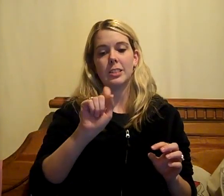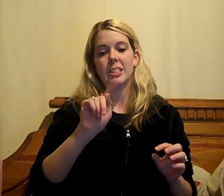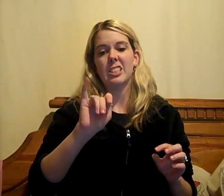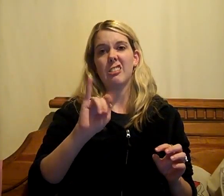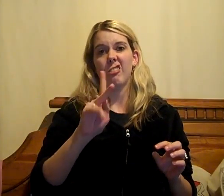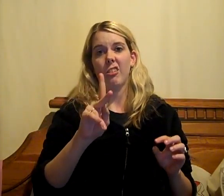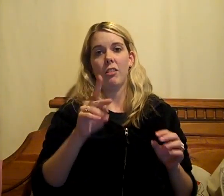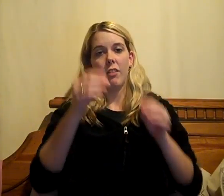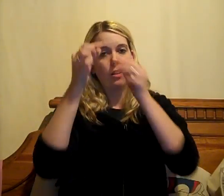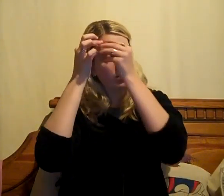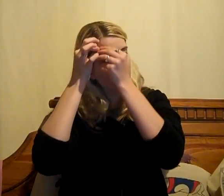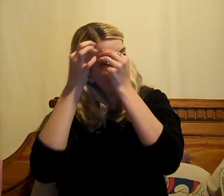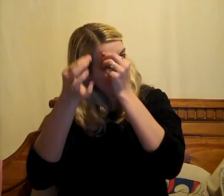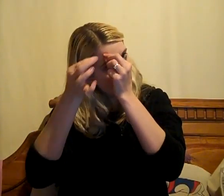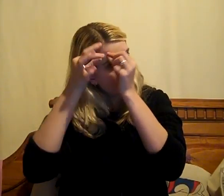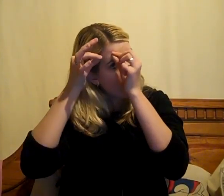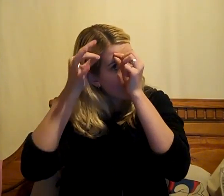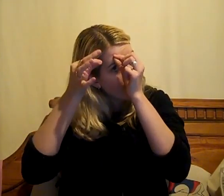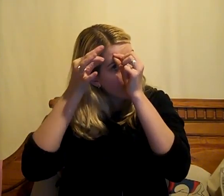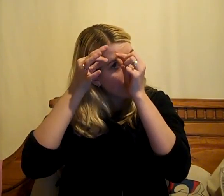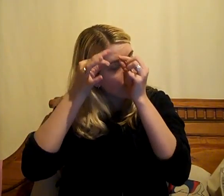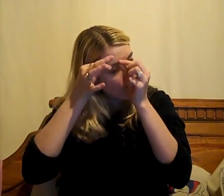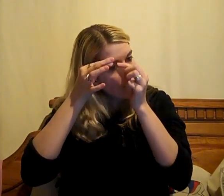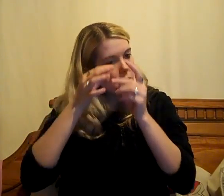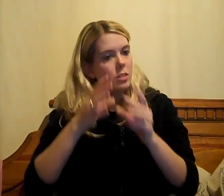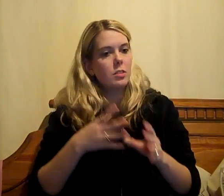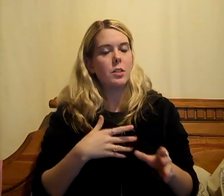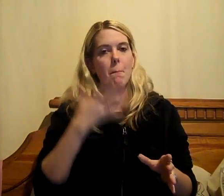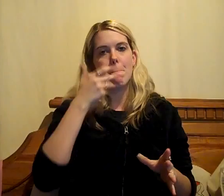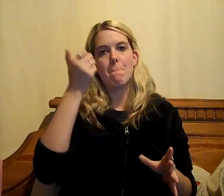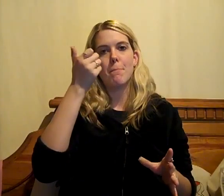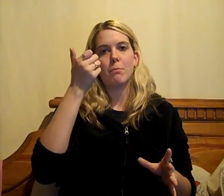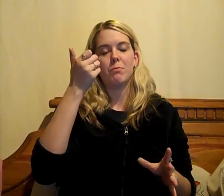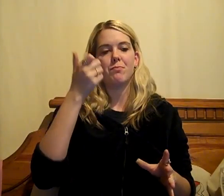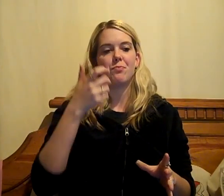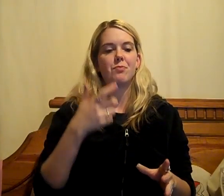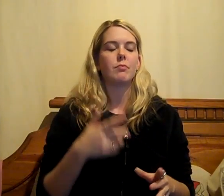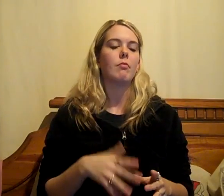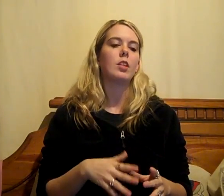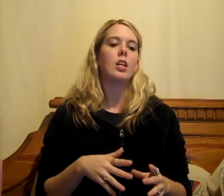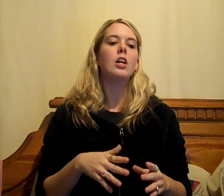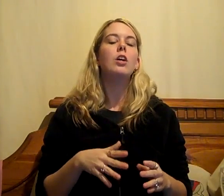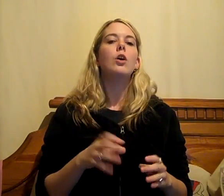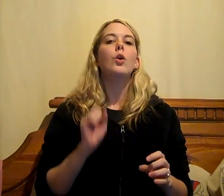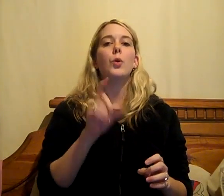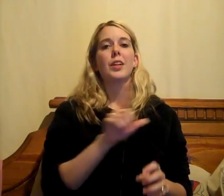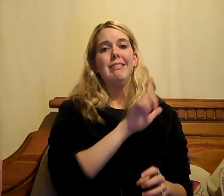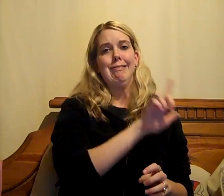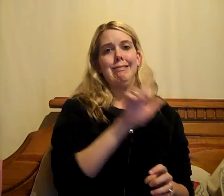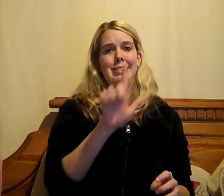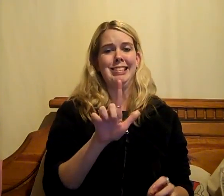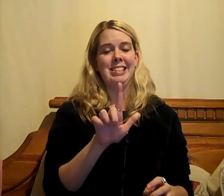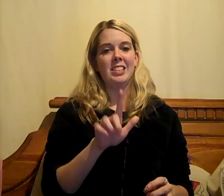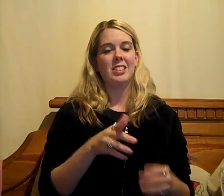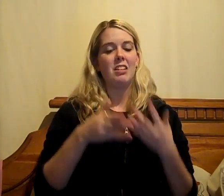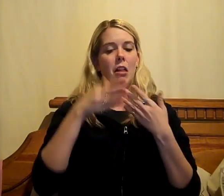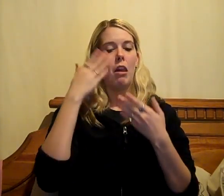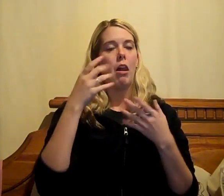liquid latex on the bottom one. Liquid latex does have a stank to it when you first put it on.